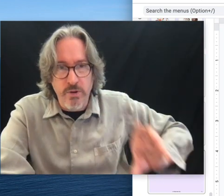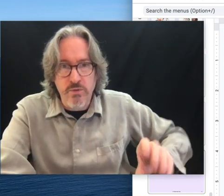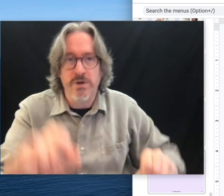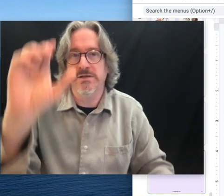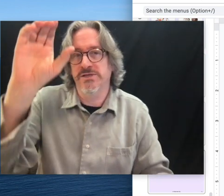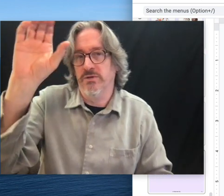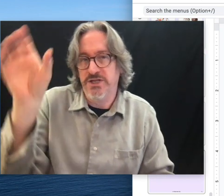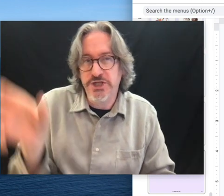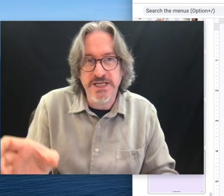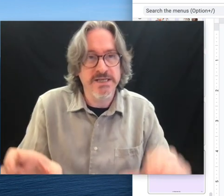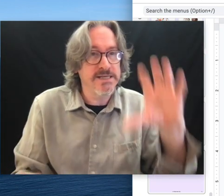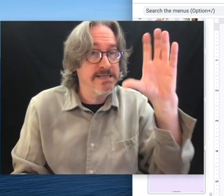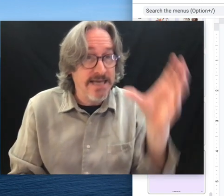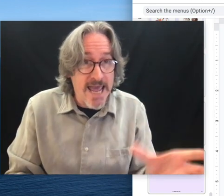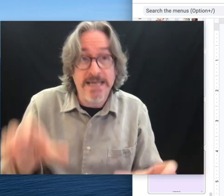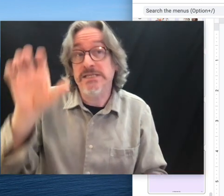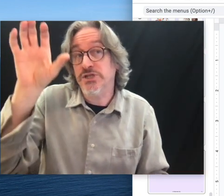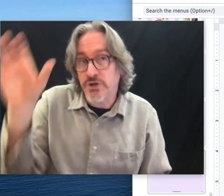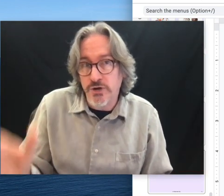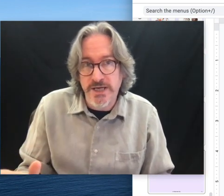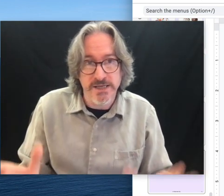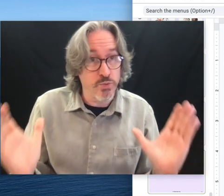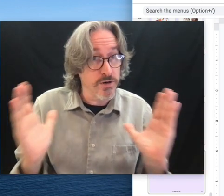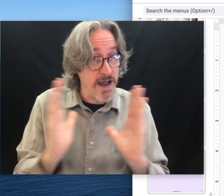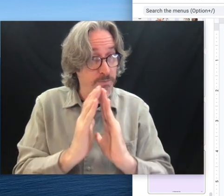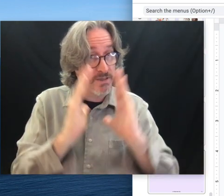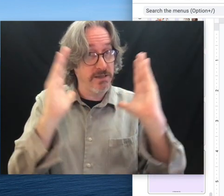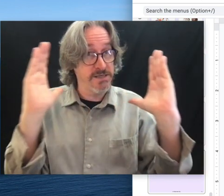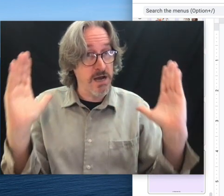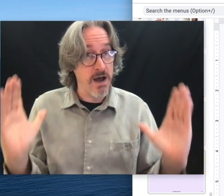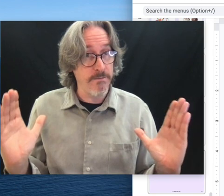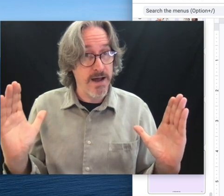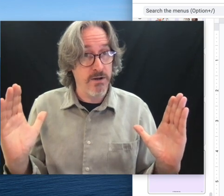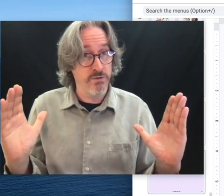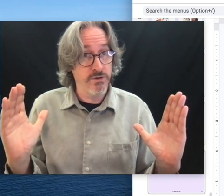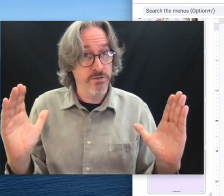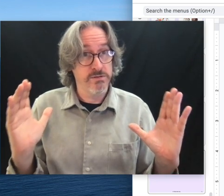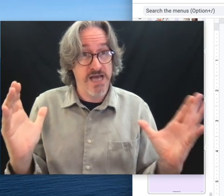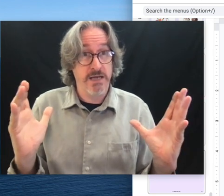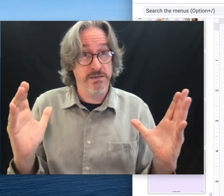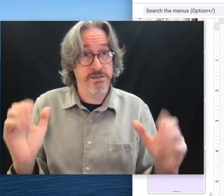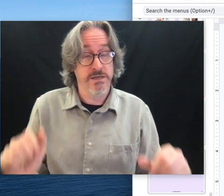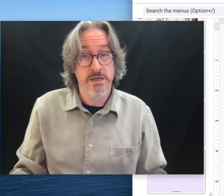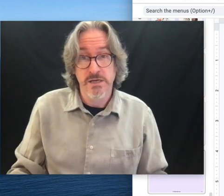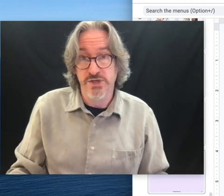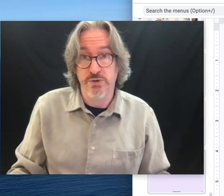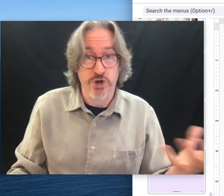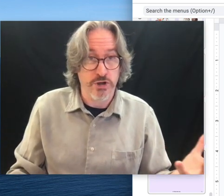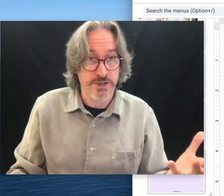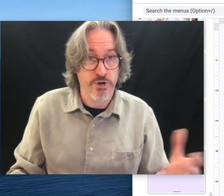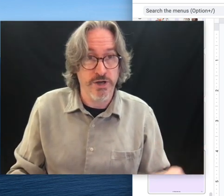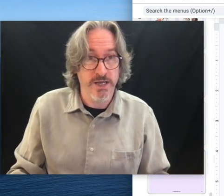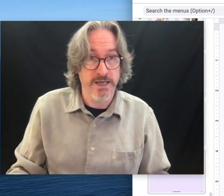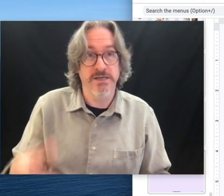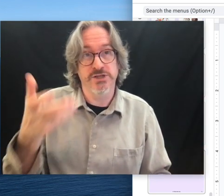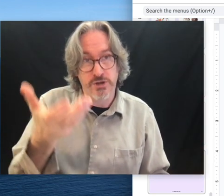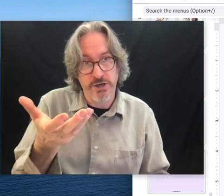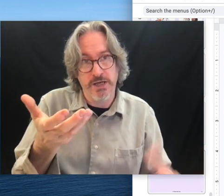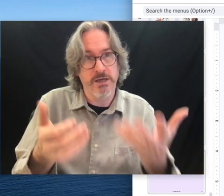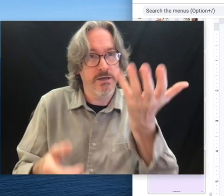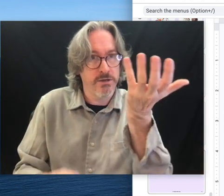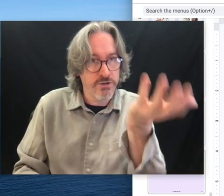all the milk ones, all the cheese, the cakes, the cookies, we're now building these compound signs. So chocolate chip cookie